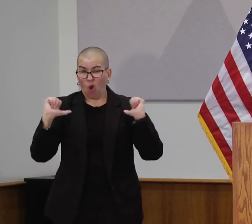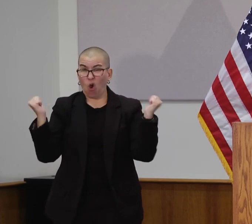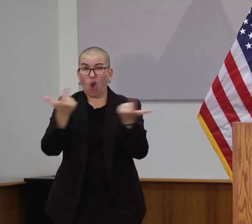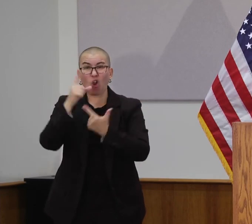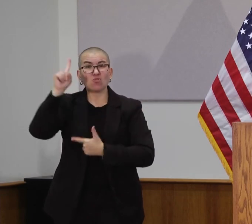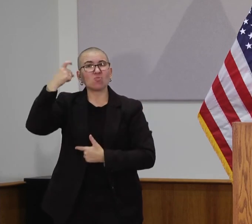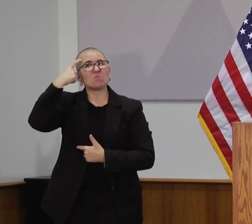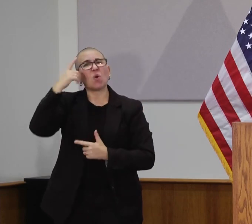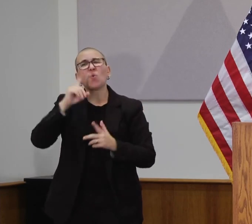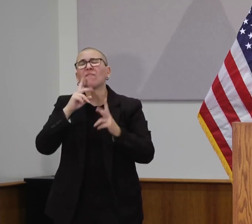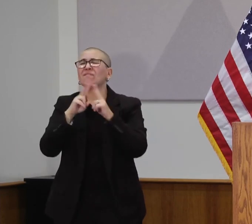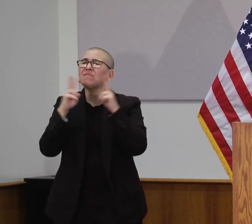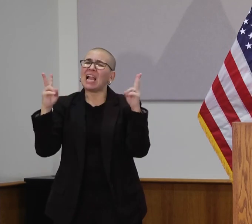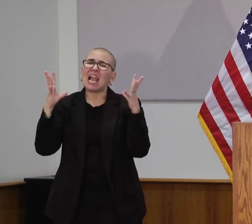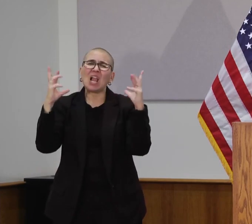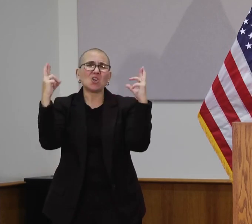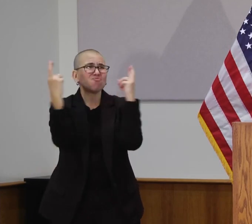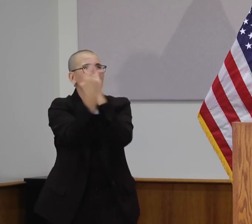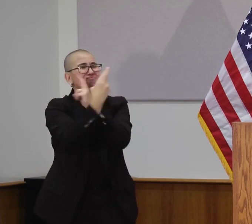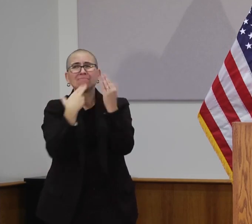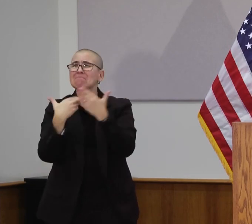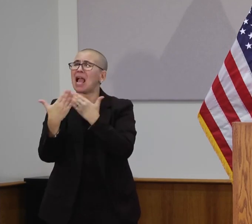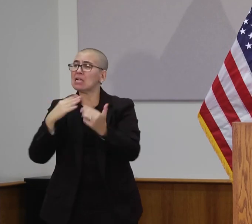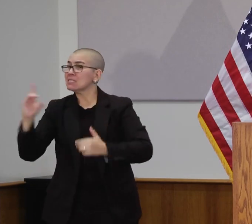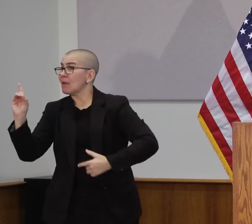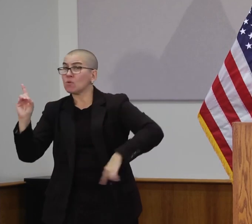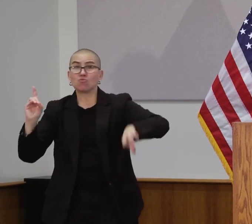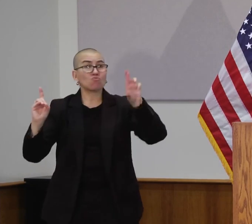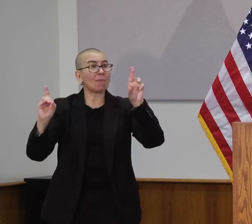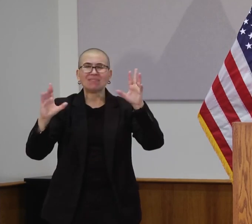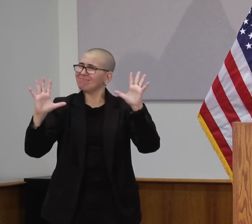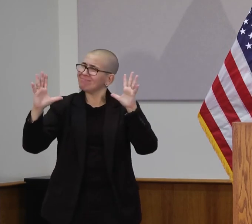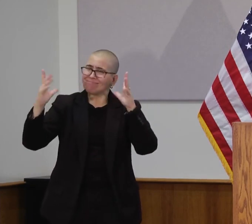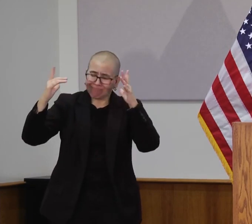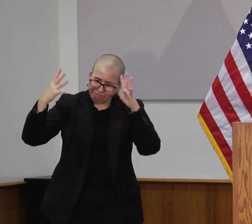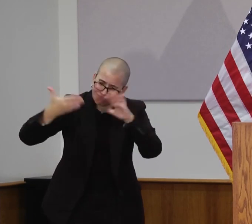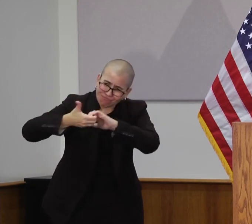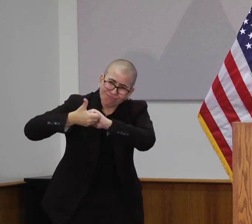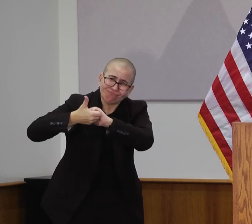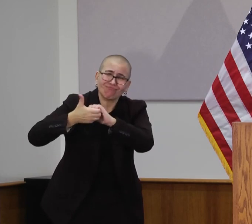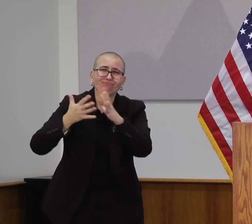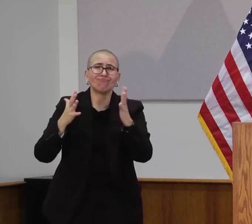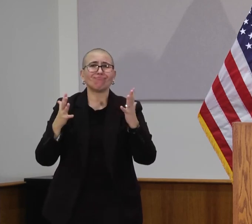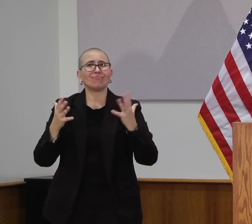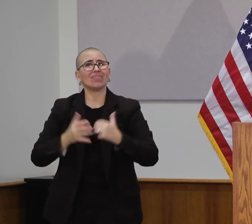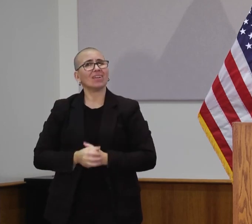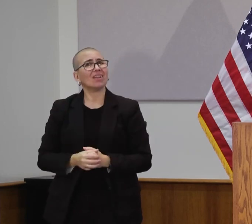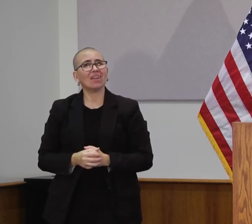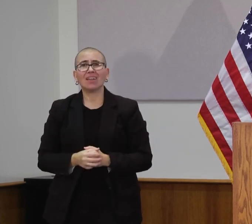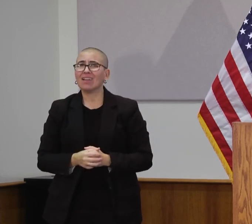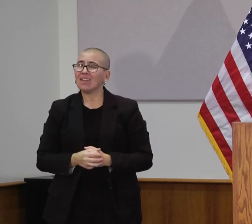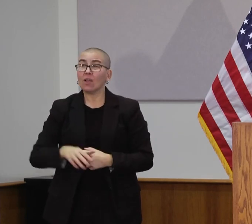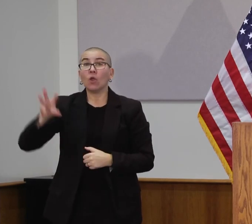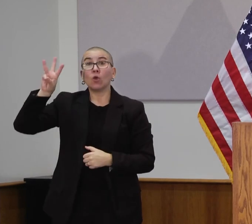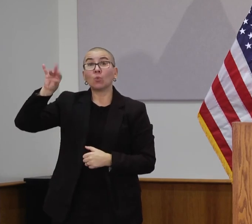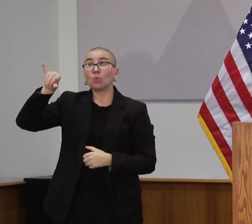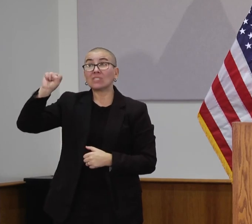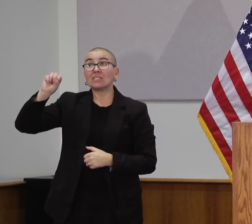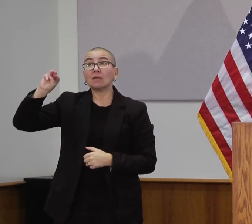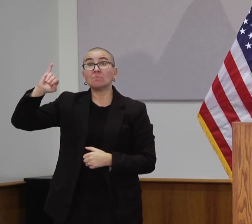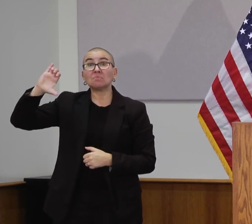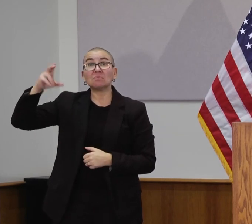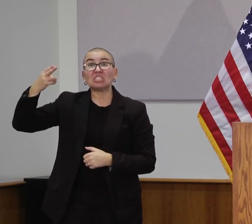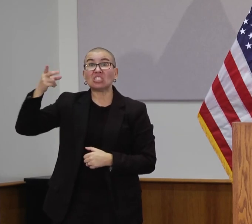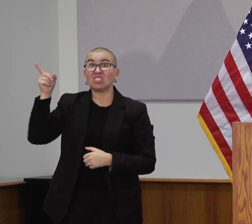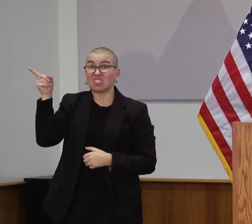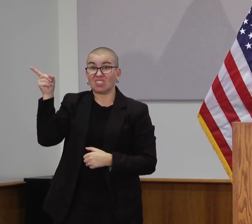respected amongst their peers for exchanging information. And today, both of them got attacked from a political perspective for taking the